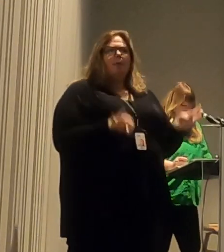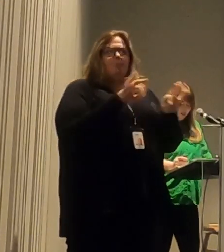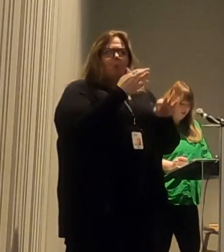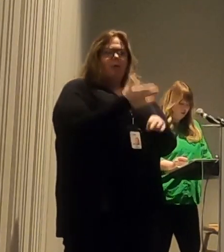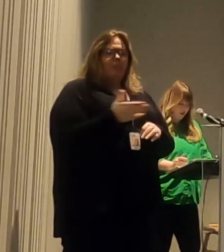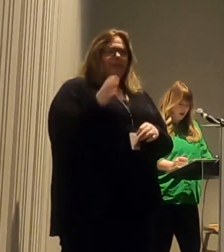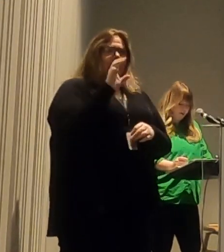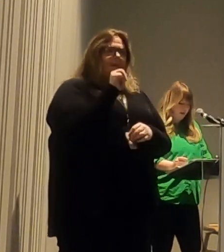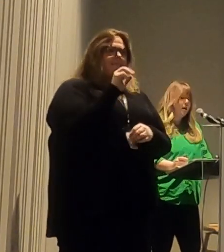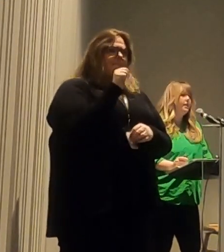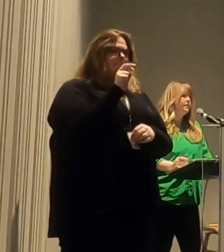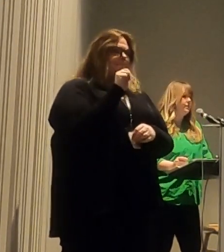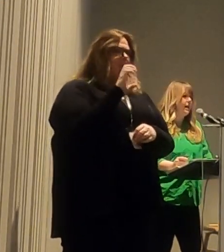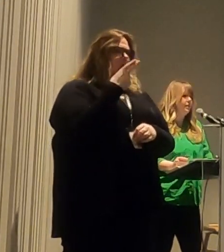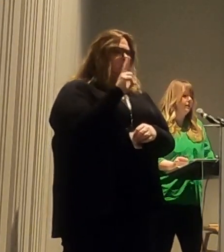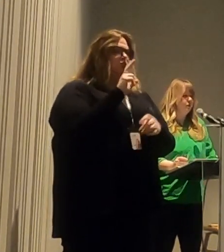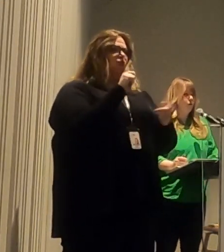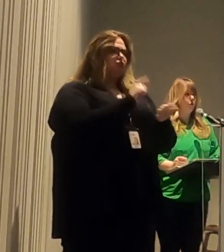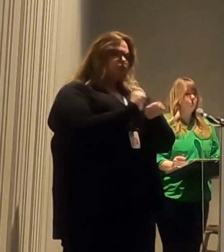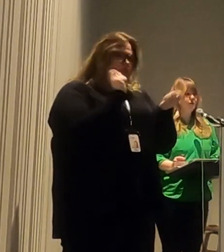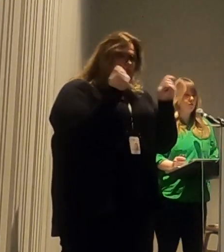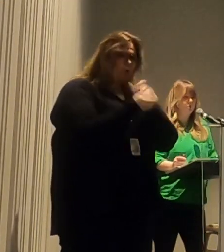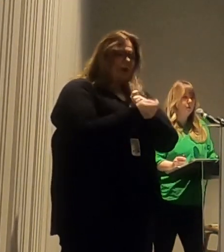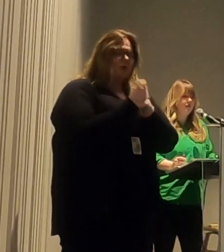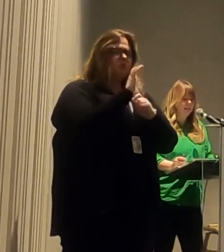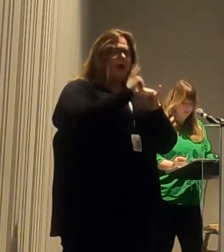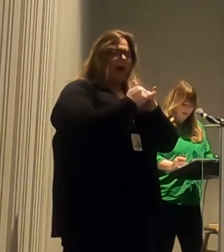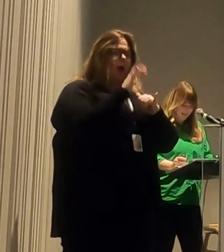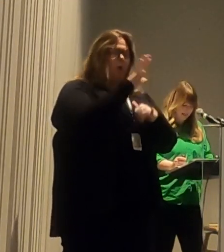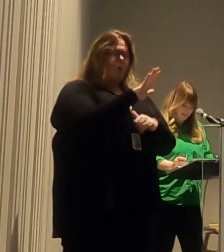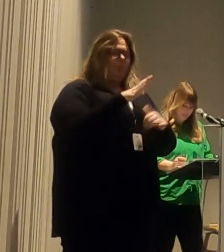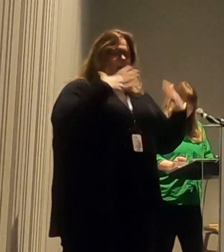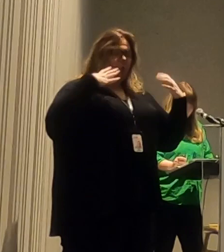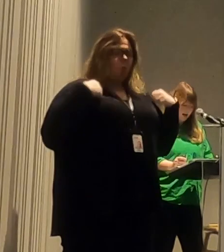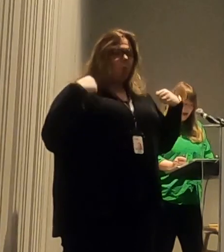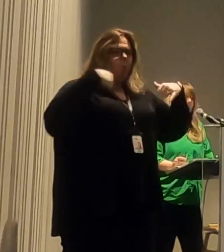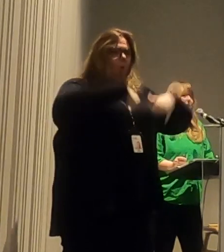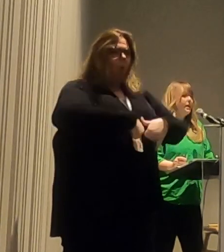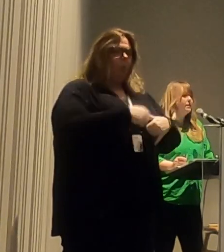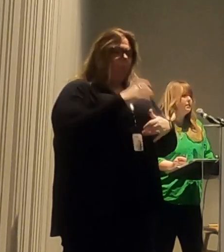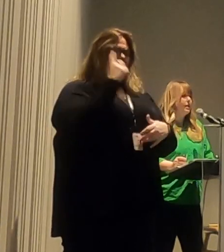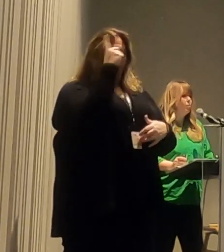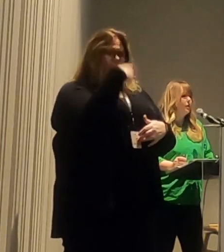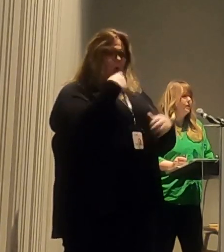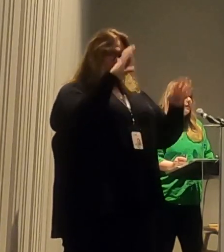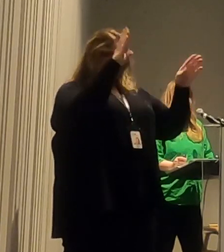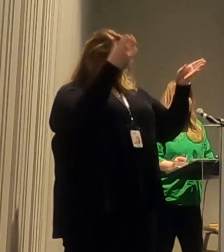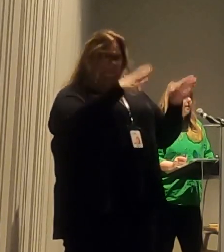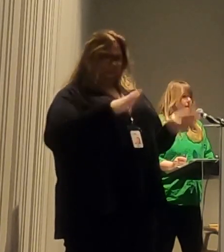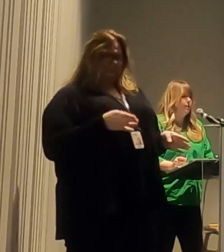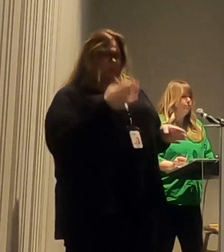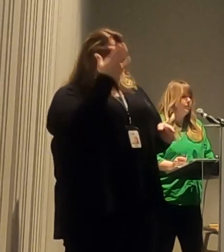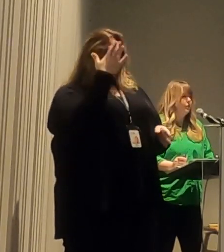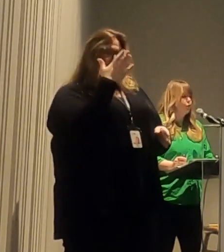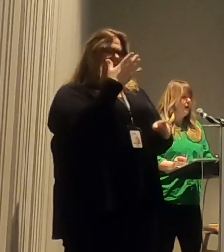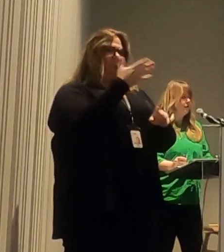actually changed the cut and style of the robes from the previous Qing Dynasty. Because they were